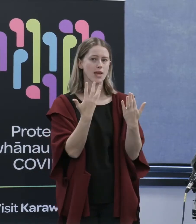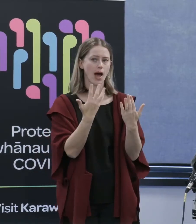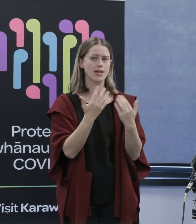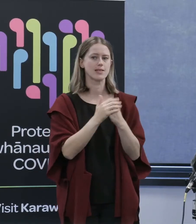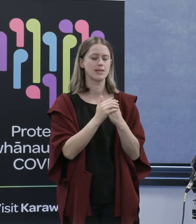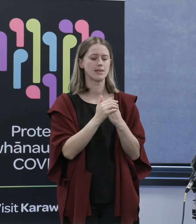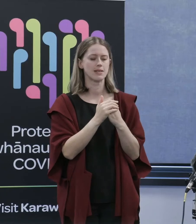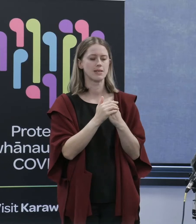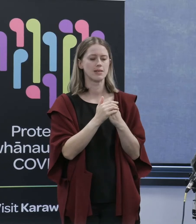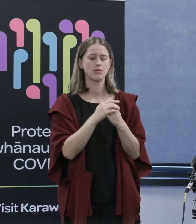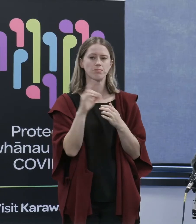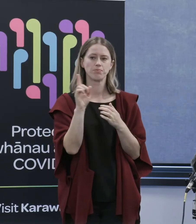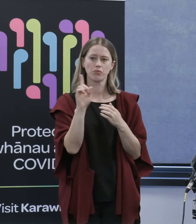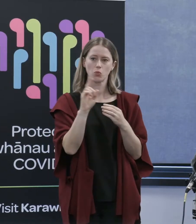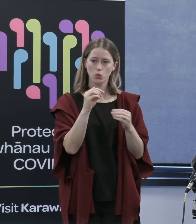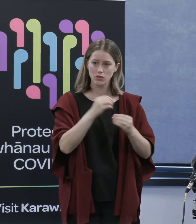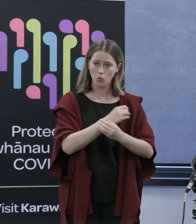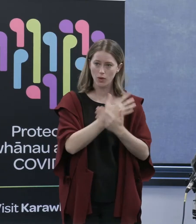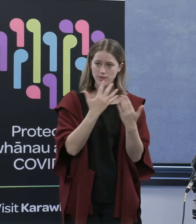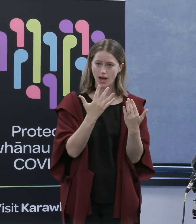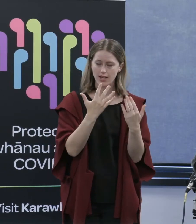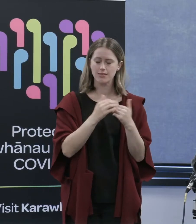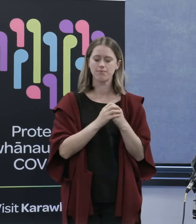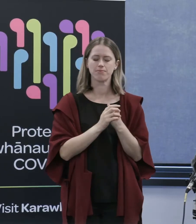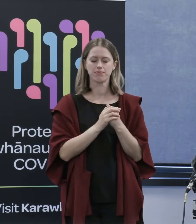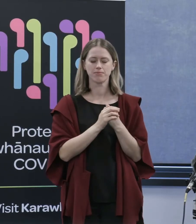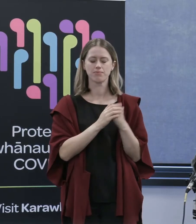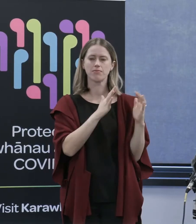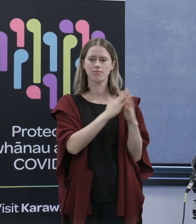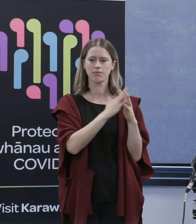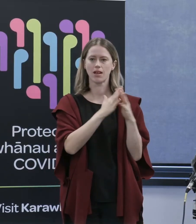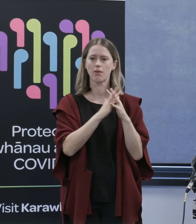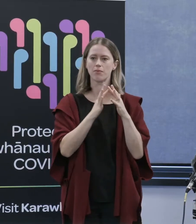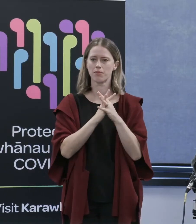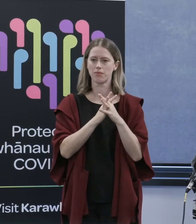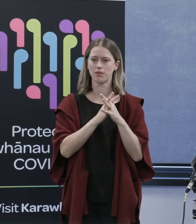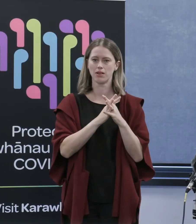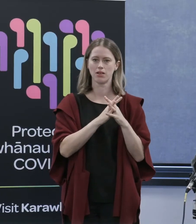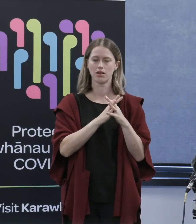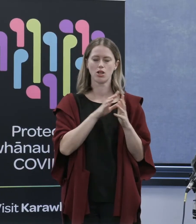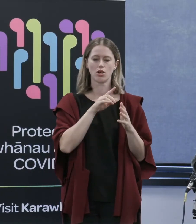and express interest in participating. That website is